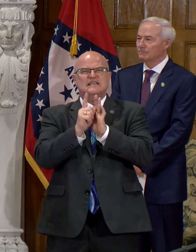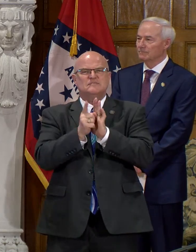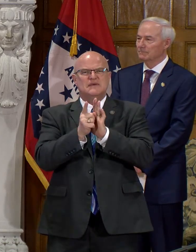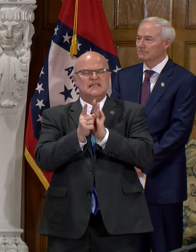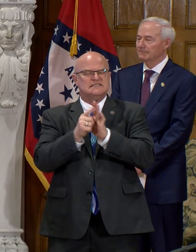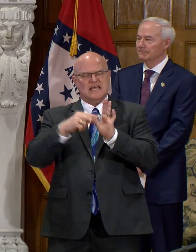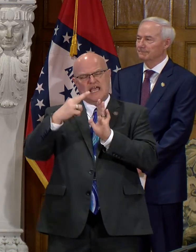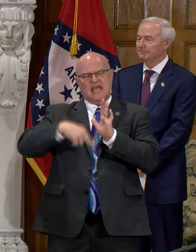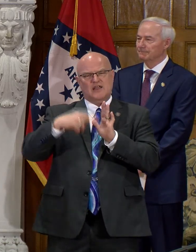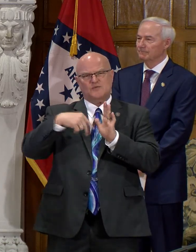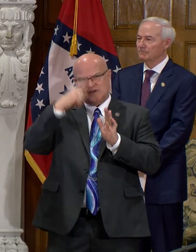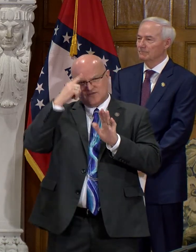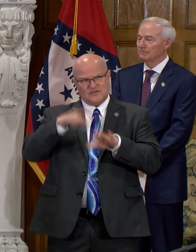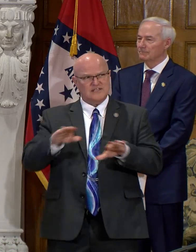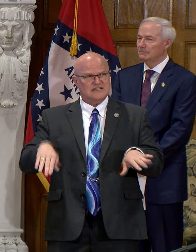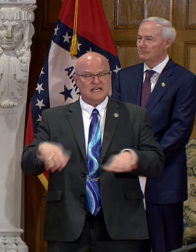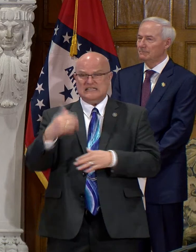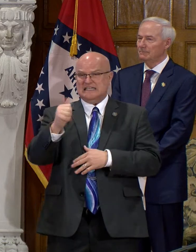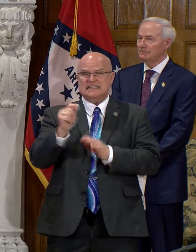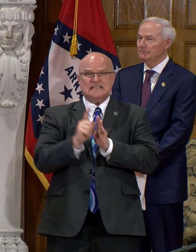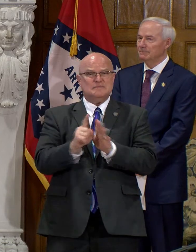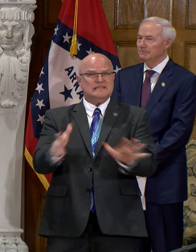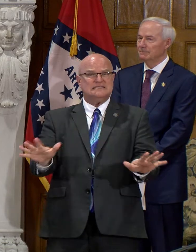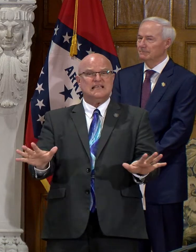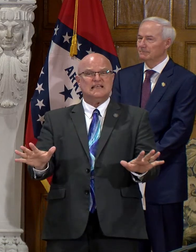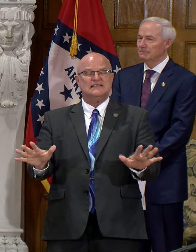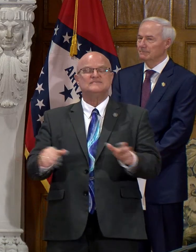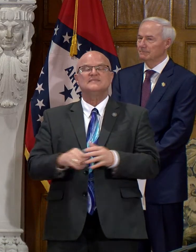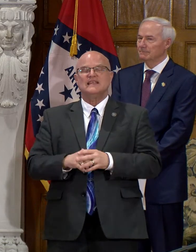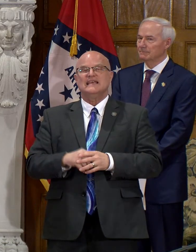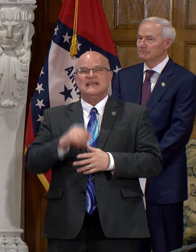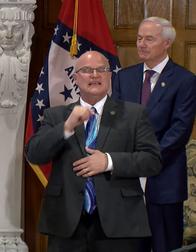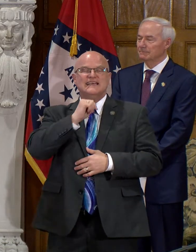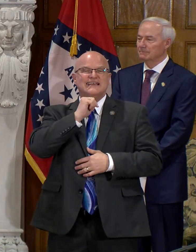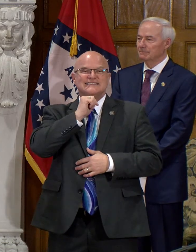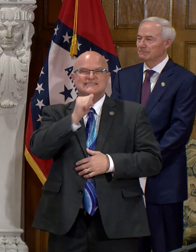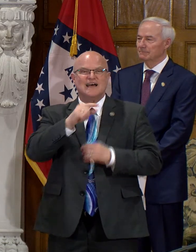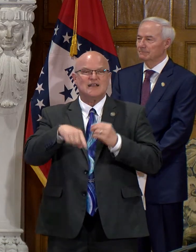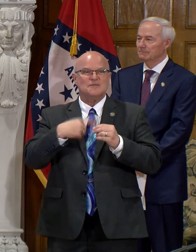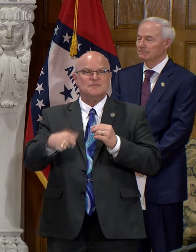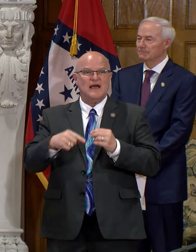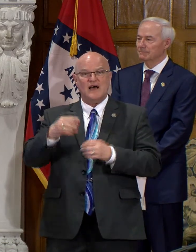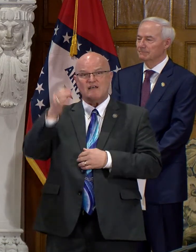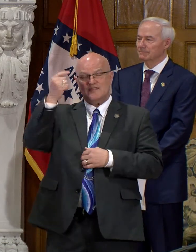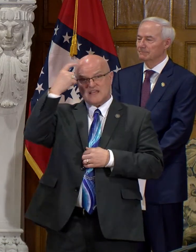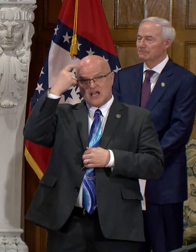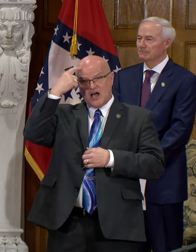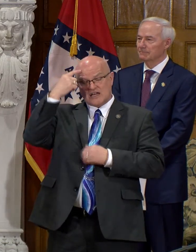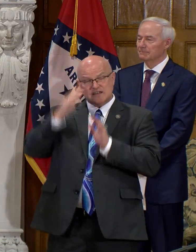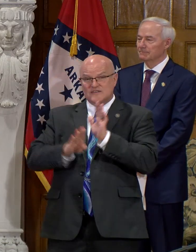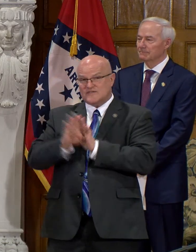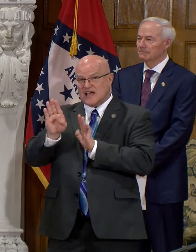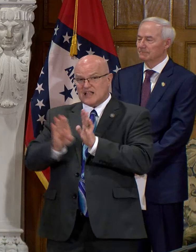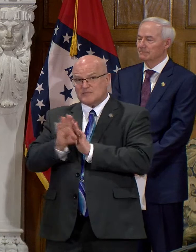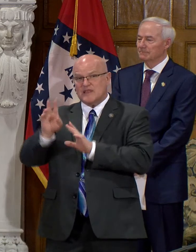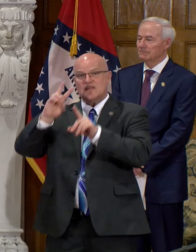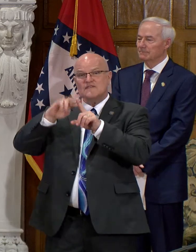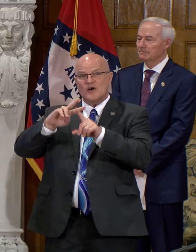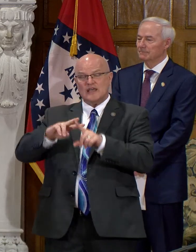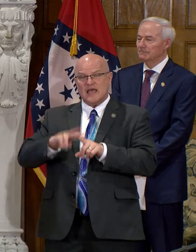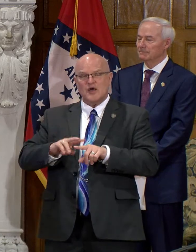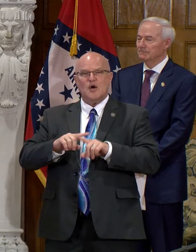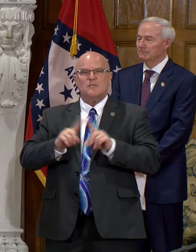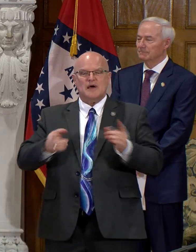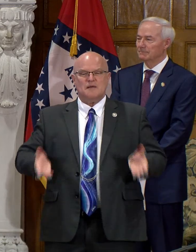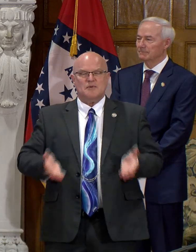day and read to a child. Just 10 minutes. It's not just about the cognitive development, the vocabulary,